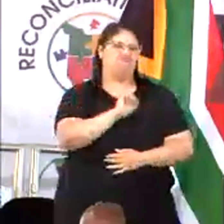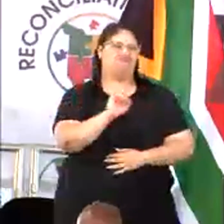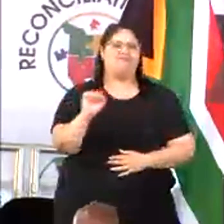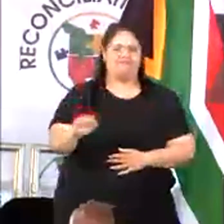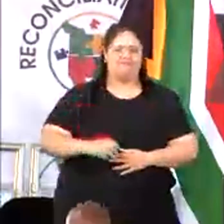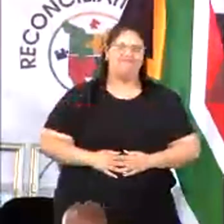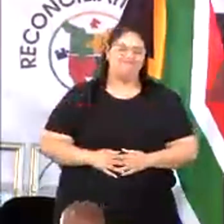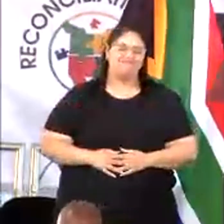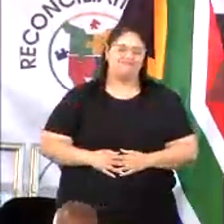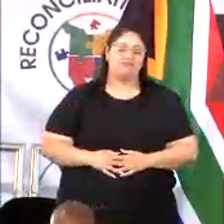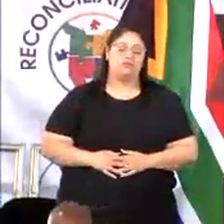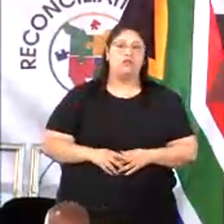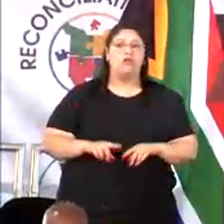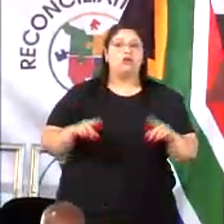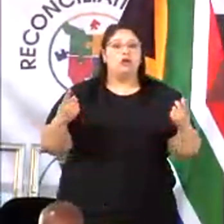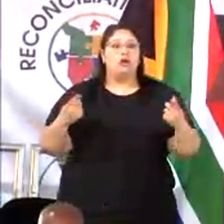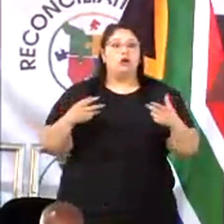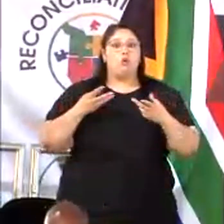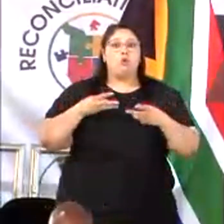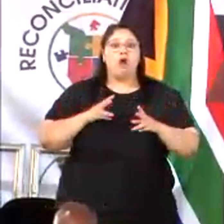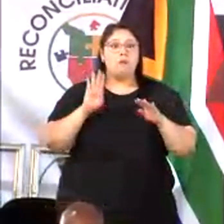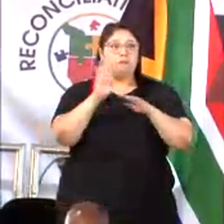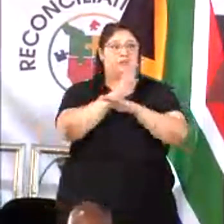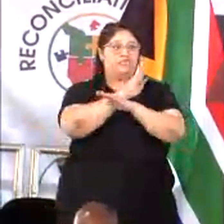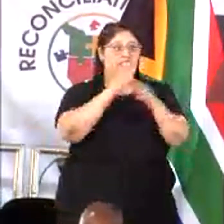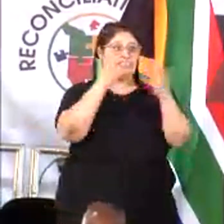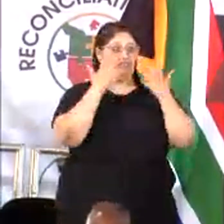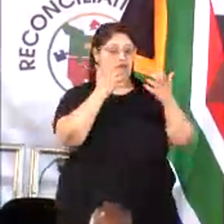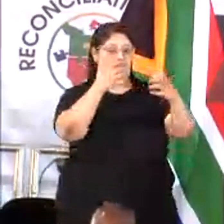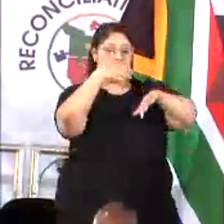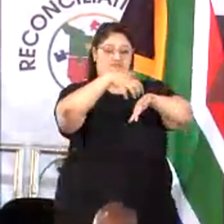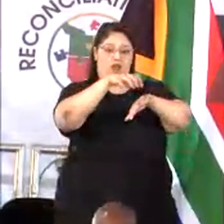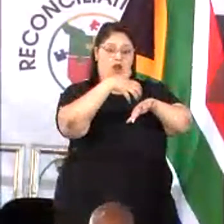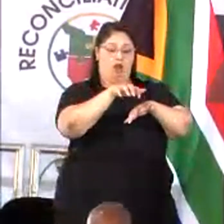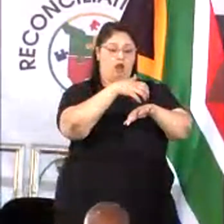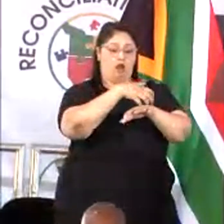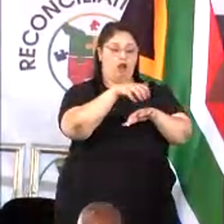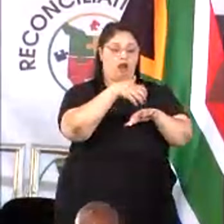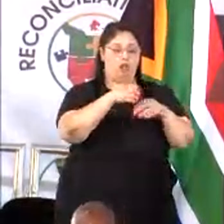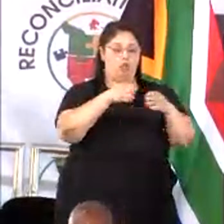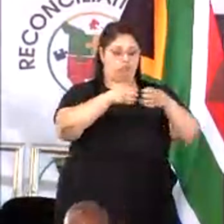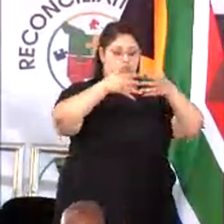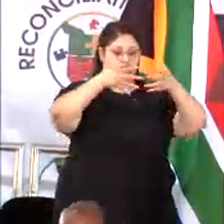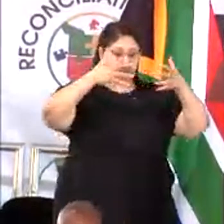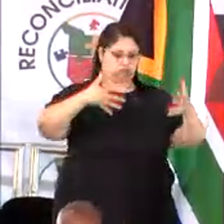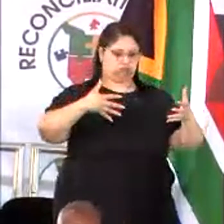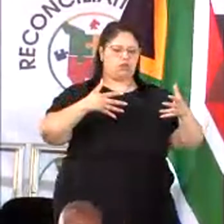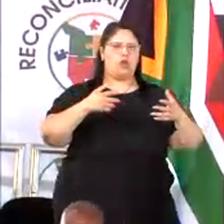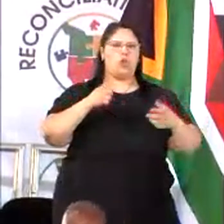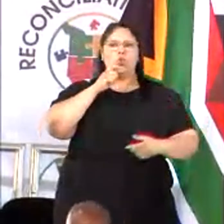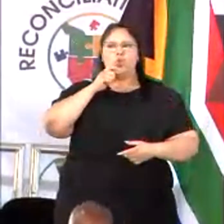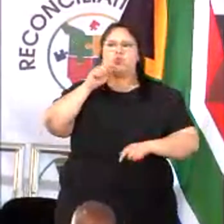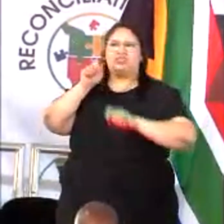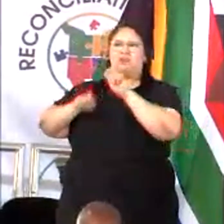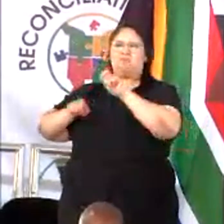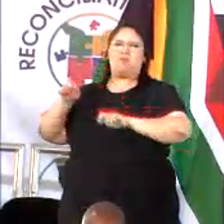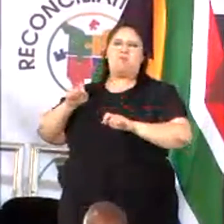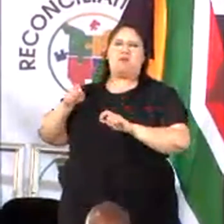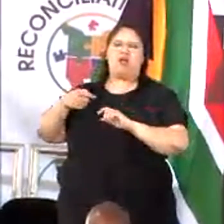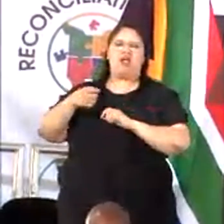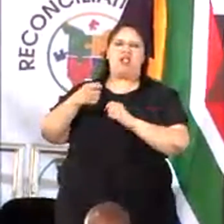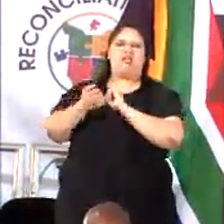White commercial farms were built on the back of slaves and South